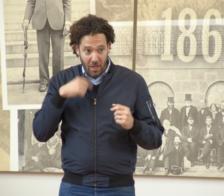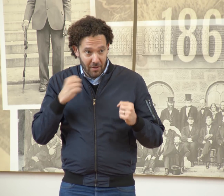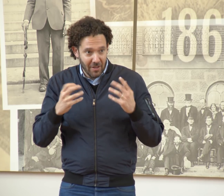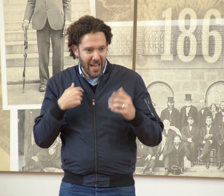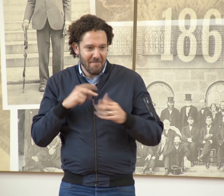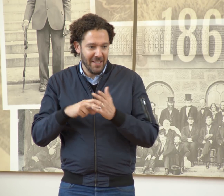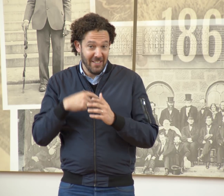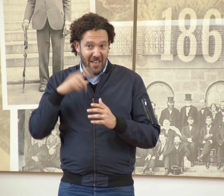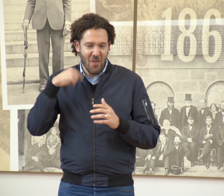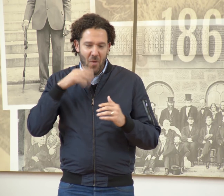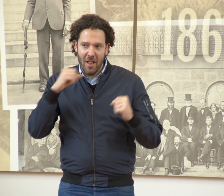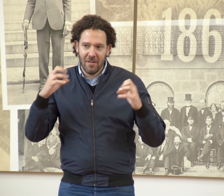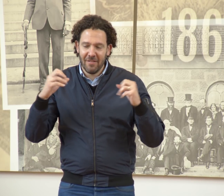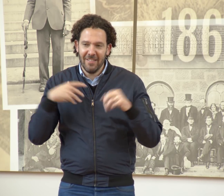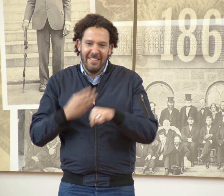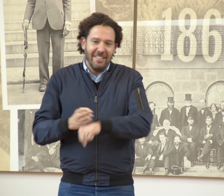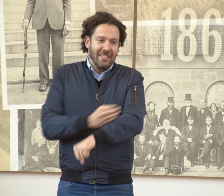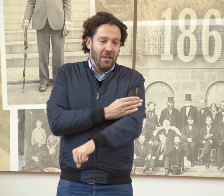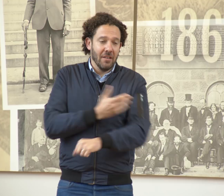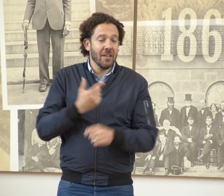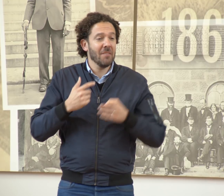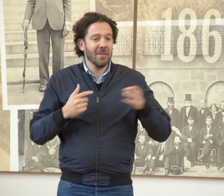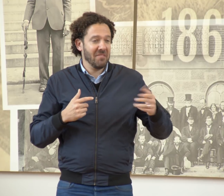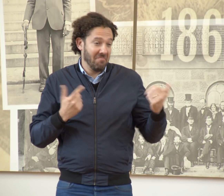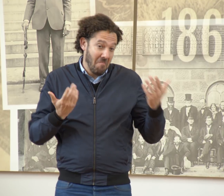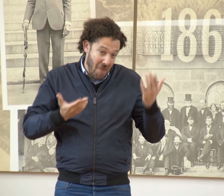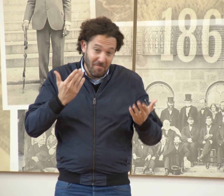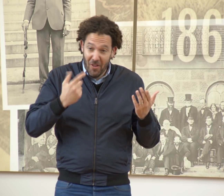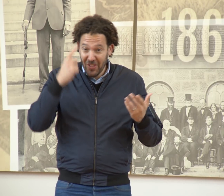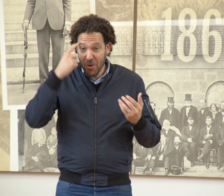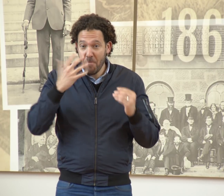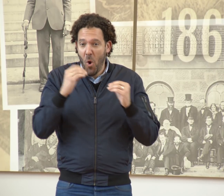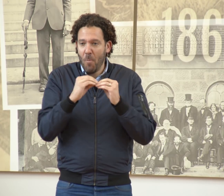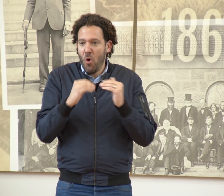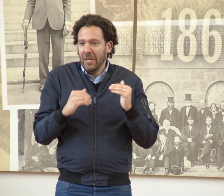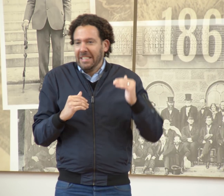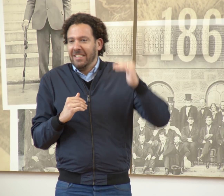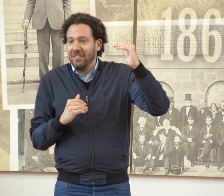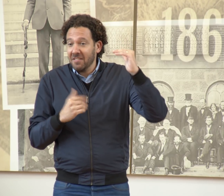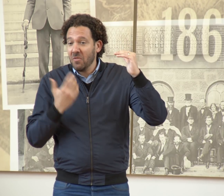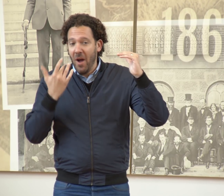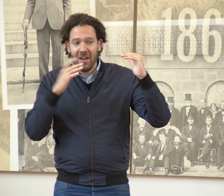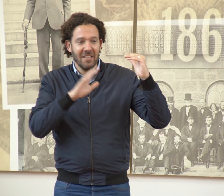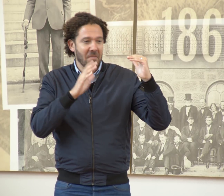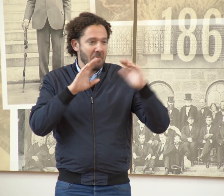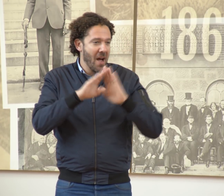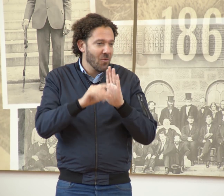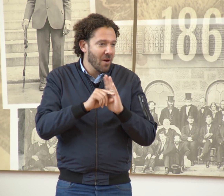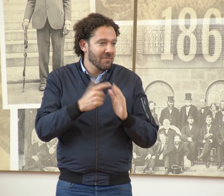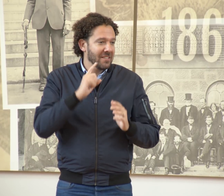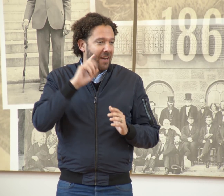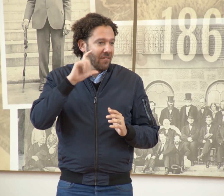When I came to Gallaudet, I still didn't have a rich identity as a deaf